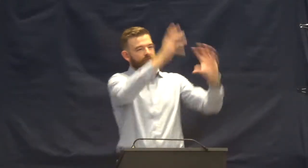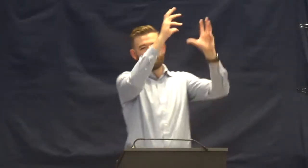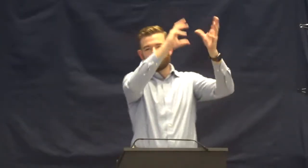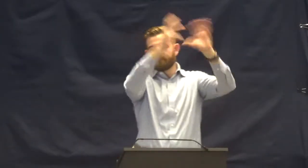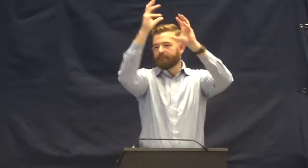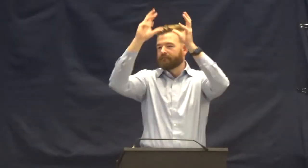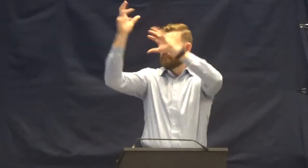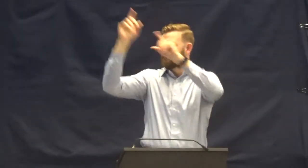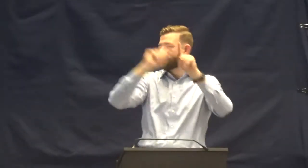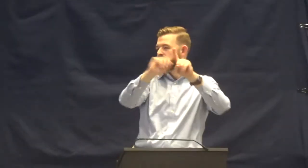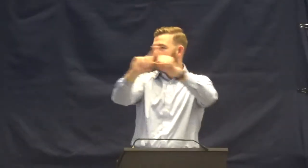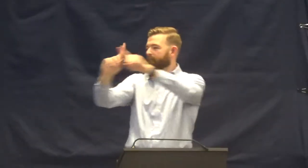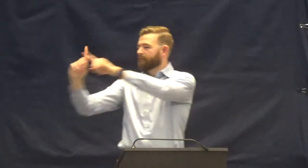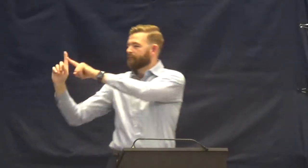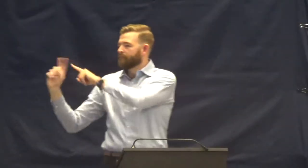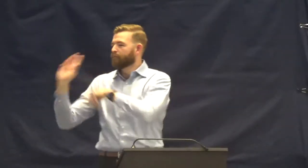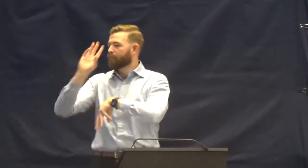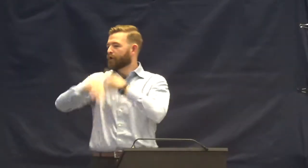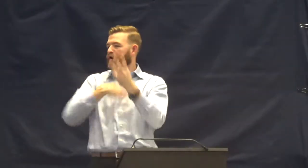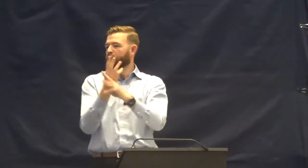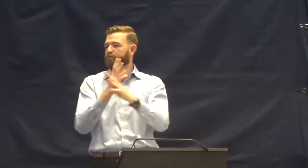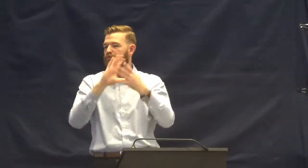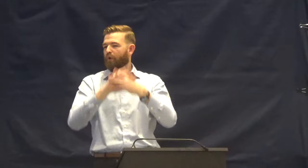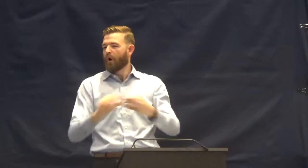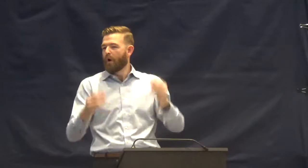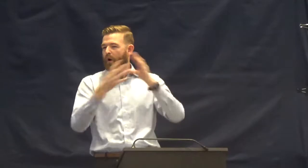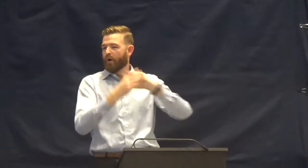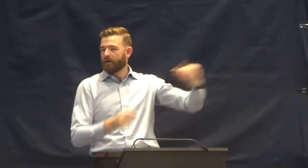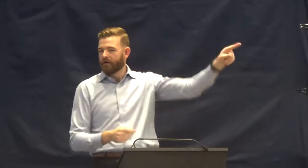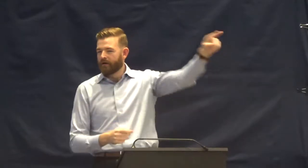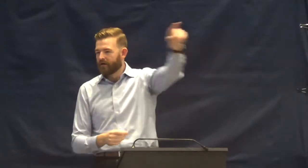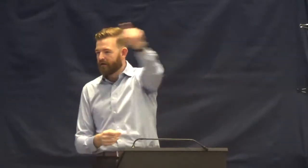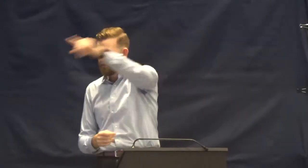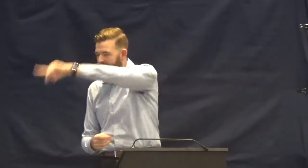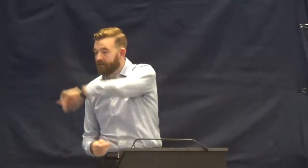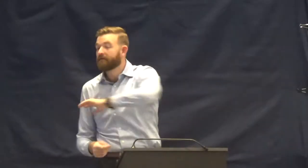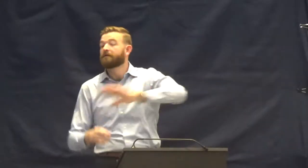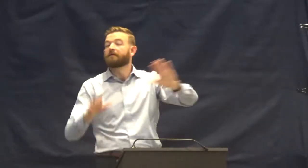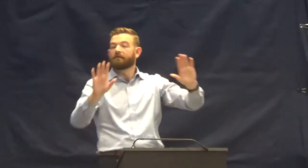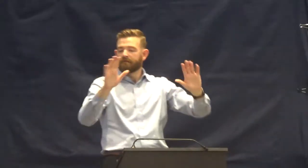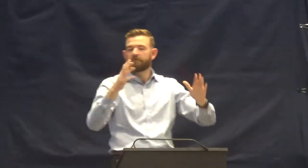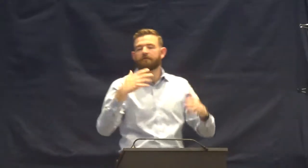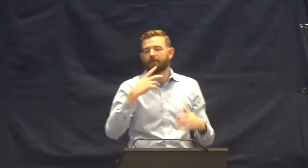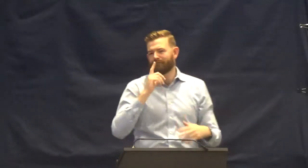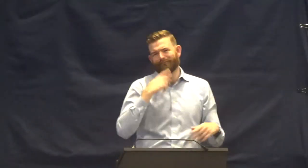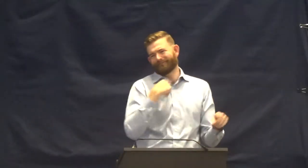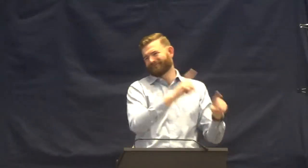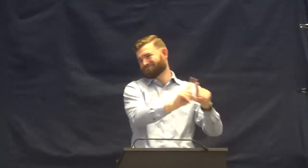stories. And so we should be doing the same. We should be interrupting the world's stories.